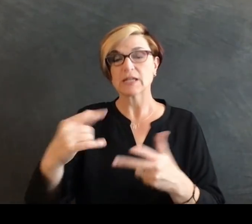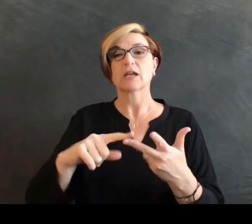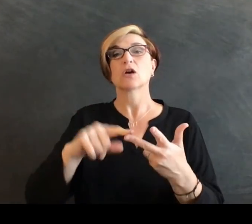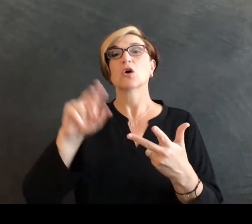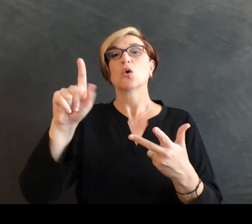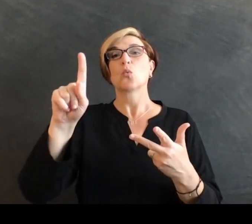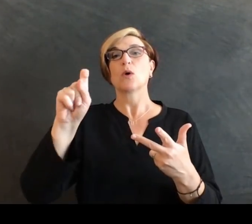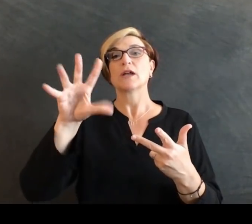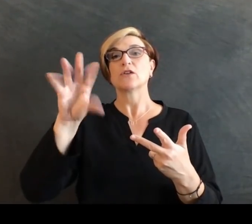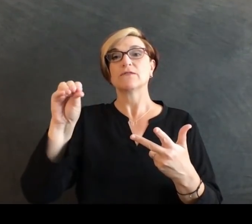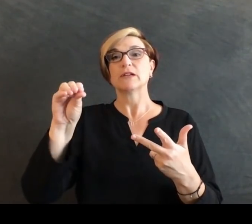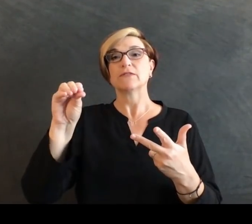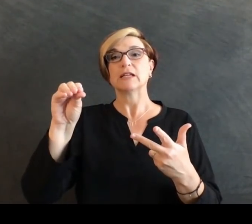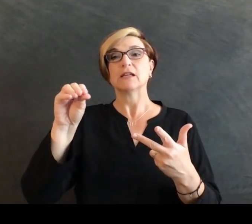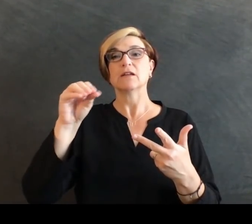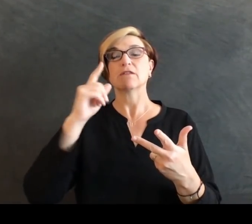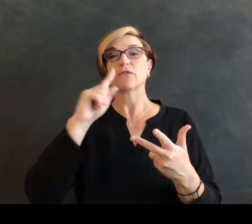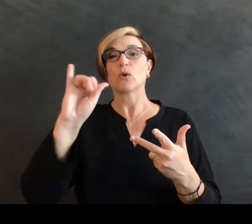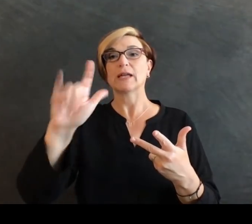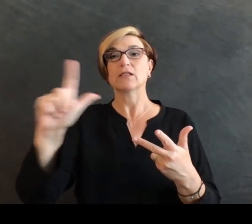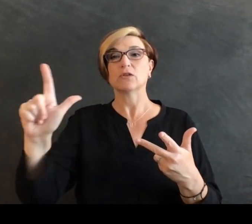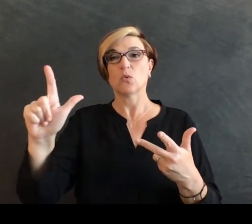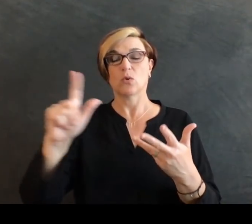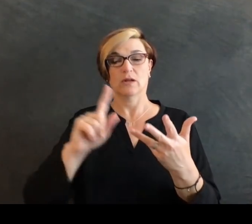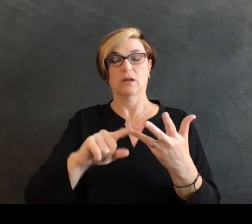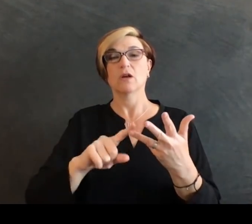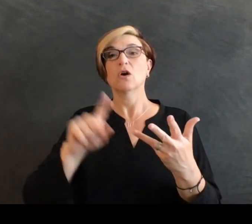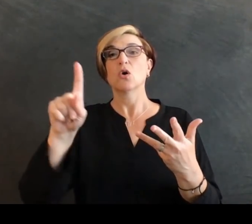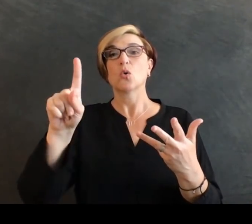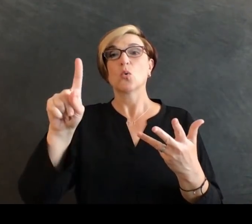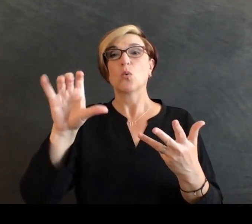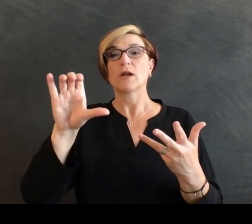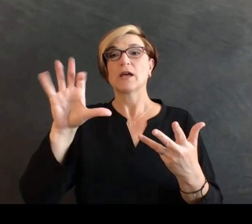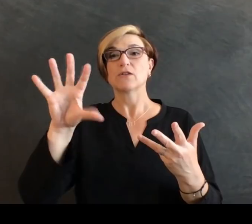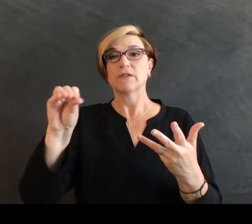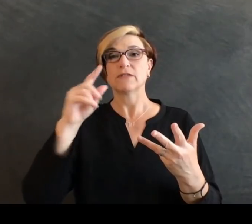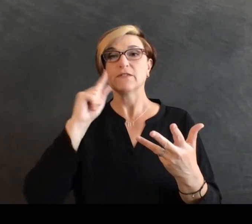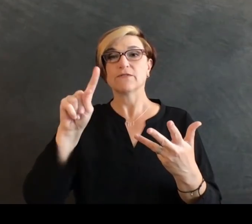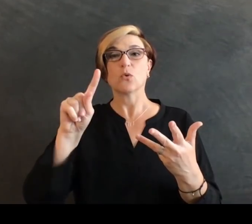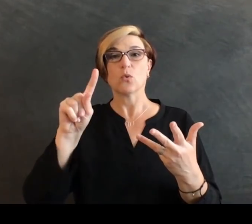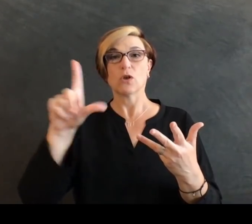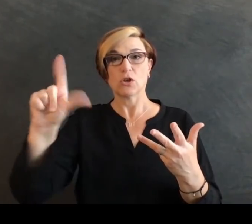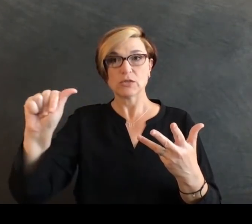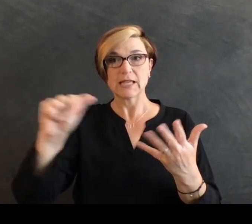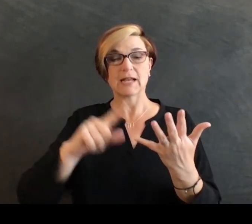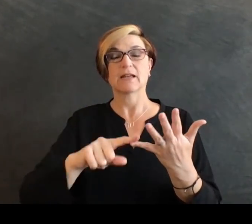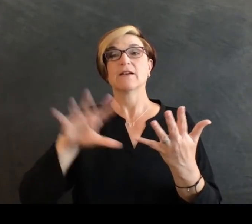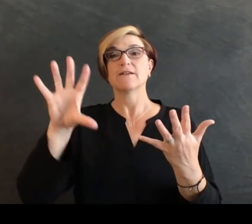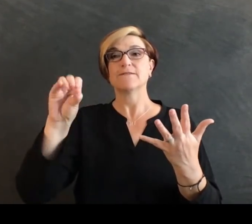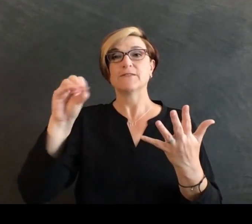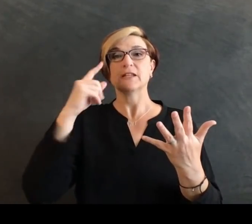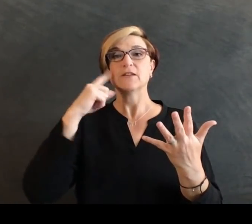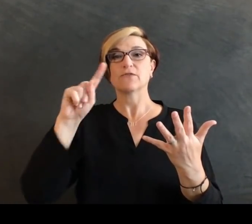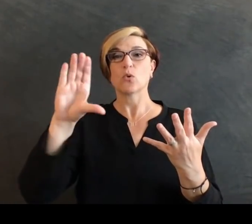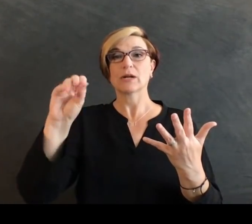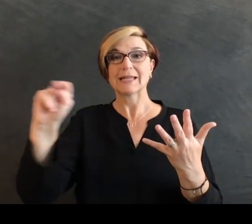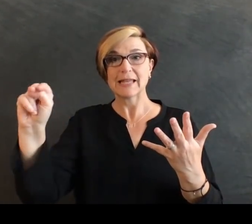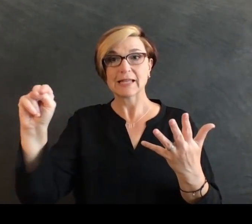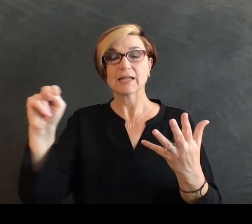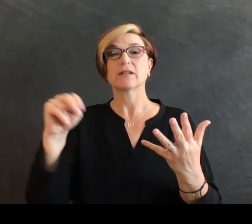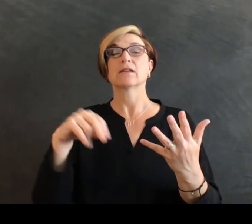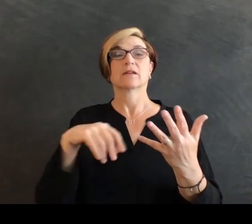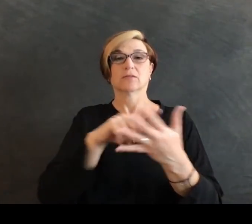Illinois, 150 to Louisiana, and 50 to Connecticut. FEMA and HHS already